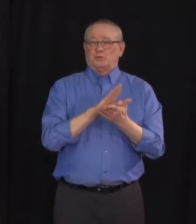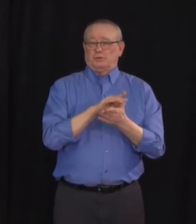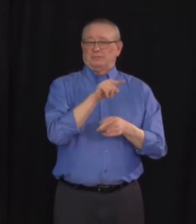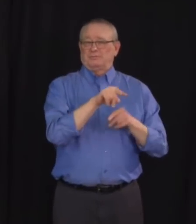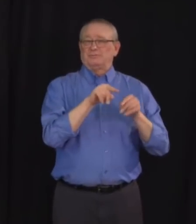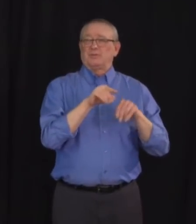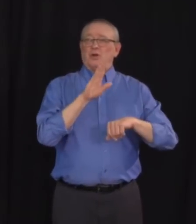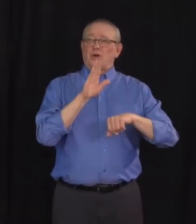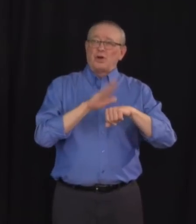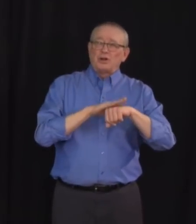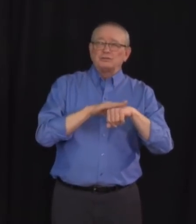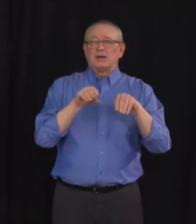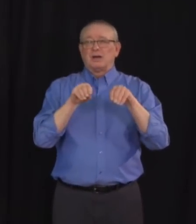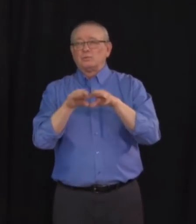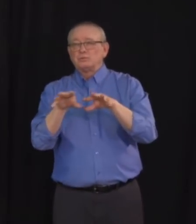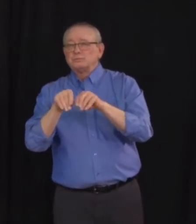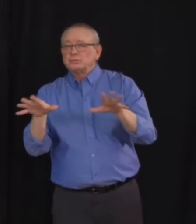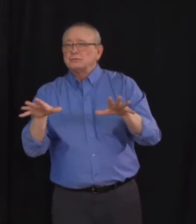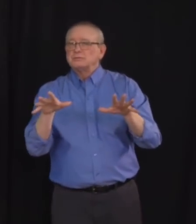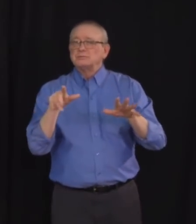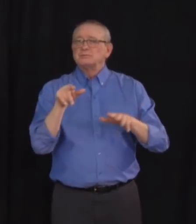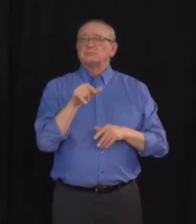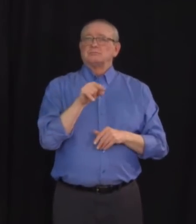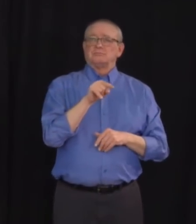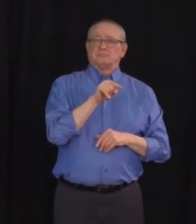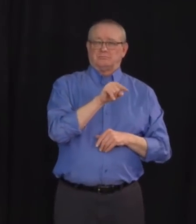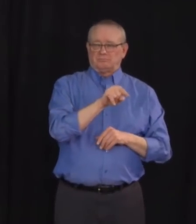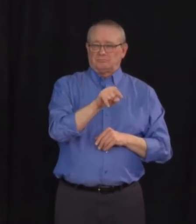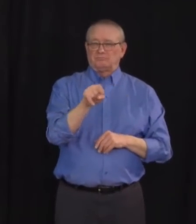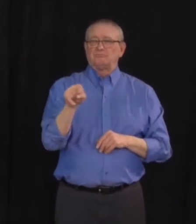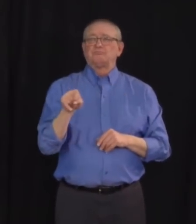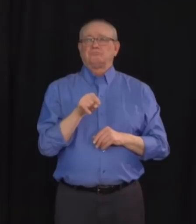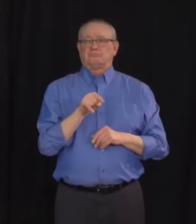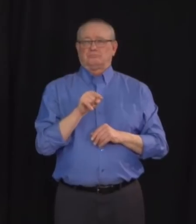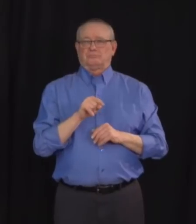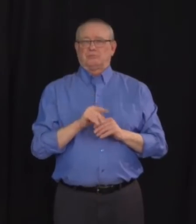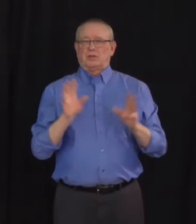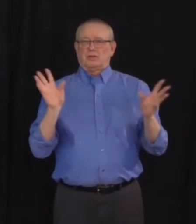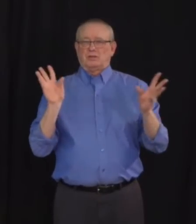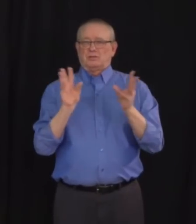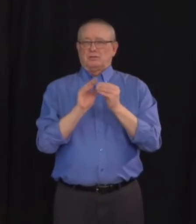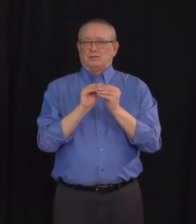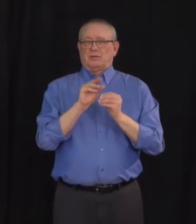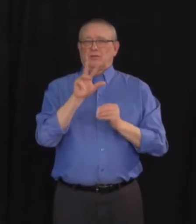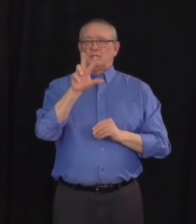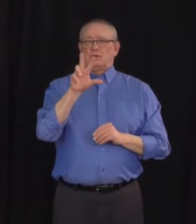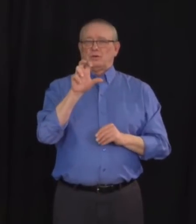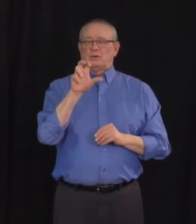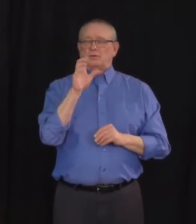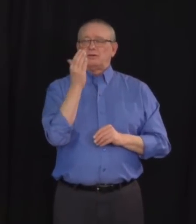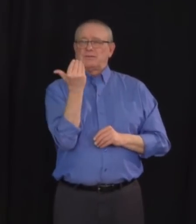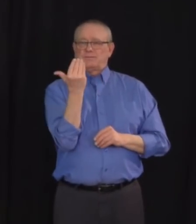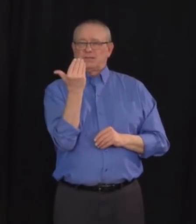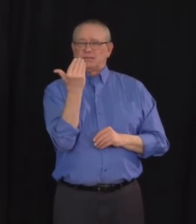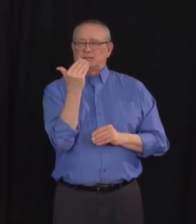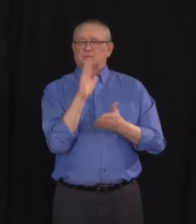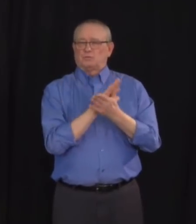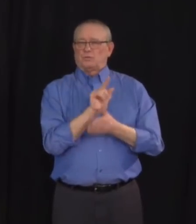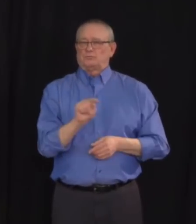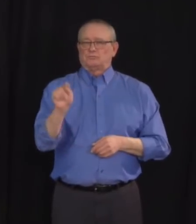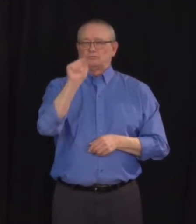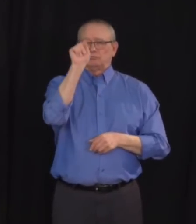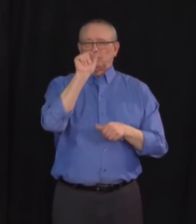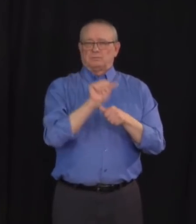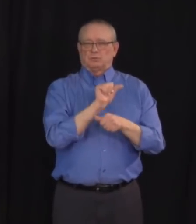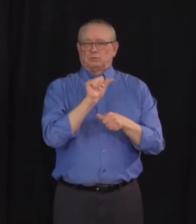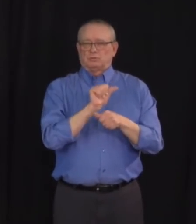province. Currently, these schools have a combined total of 866 cases since January 11th.